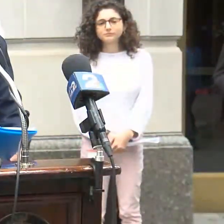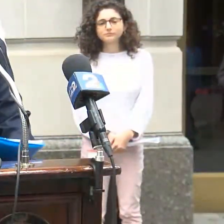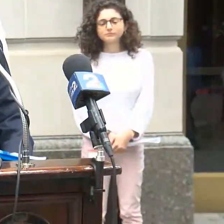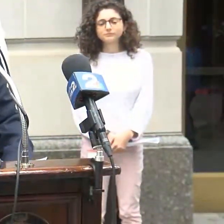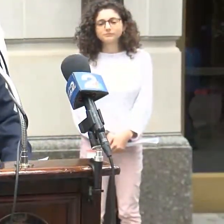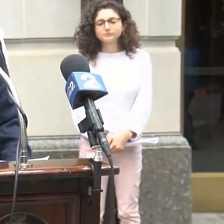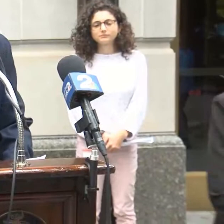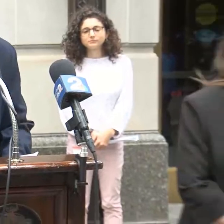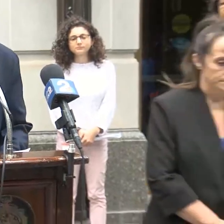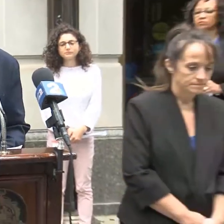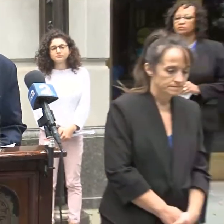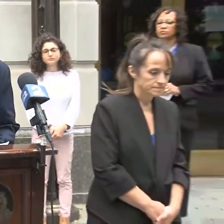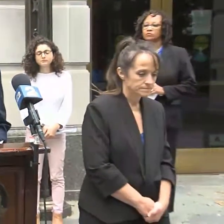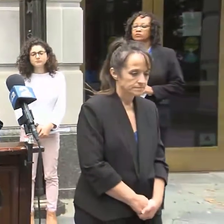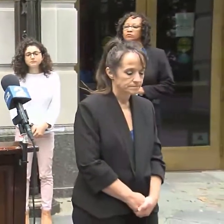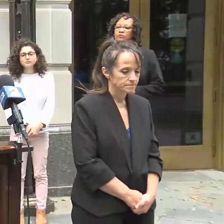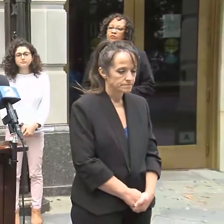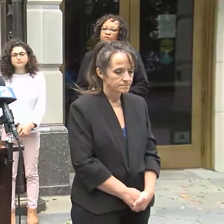All right.